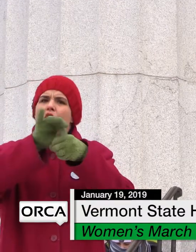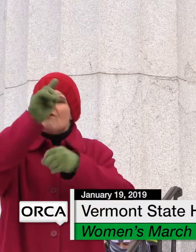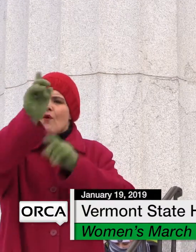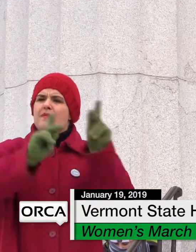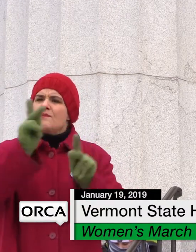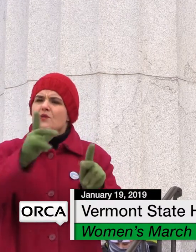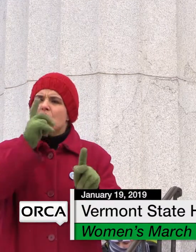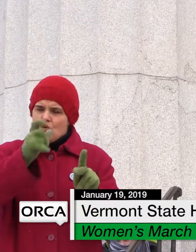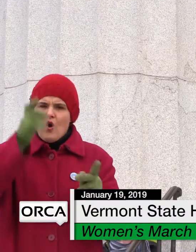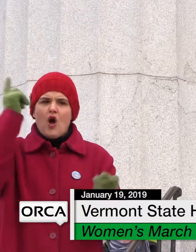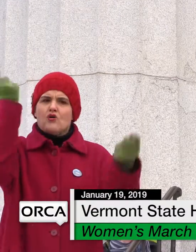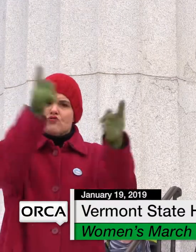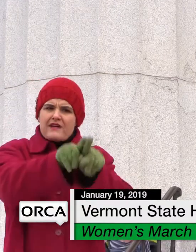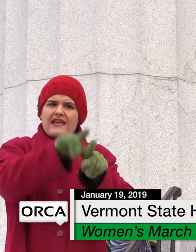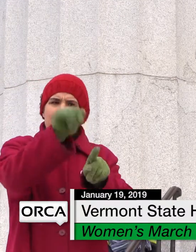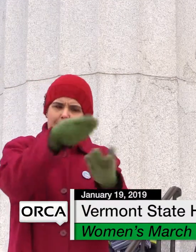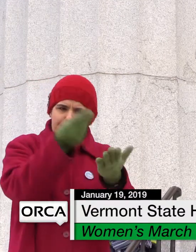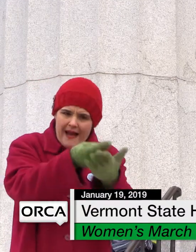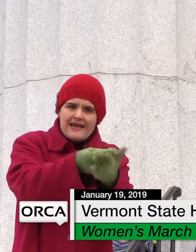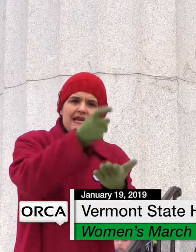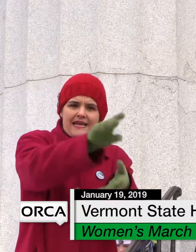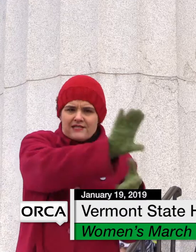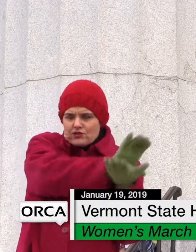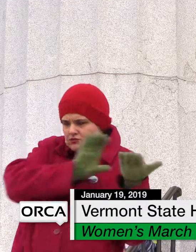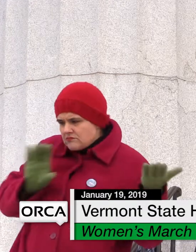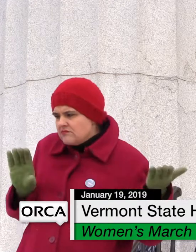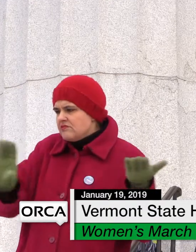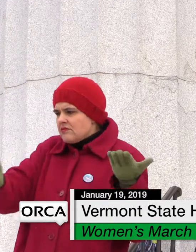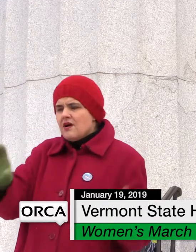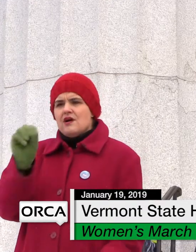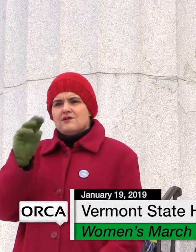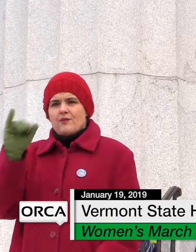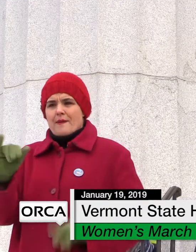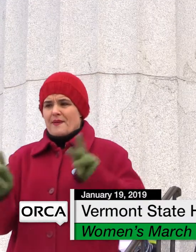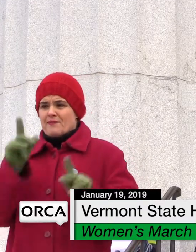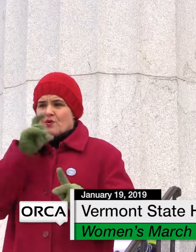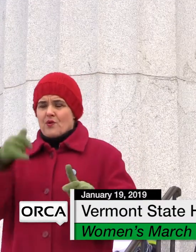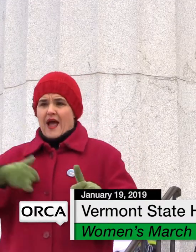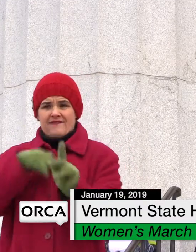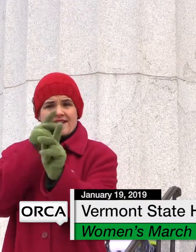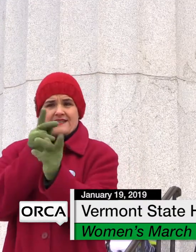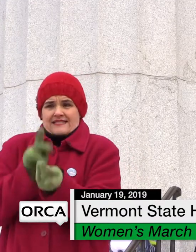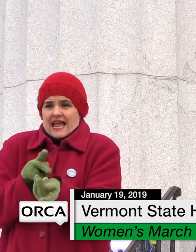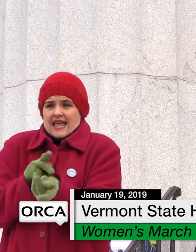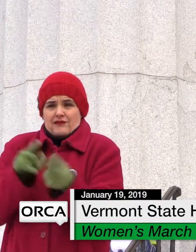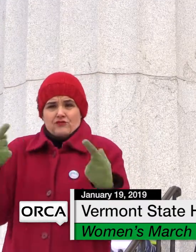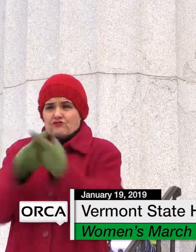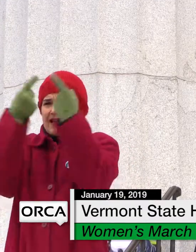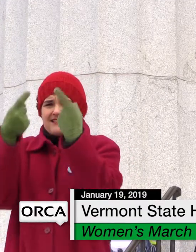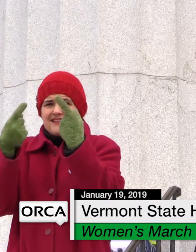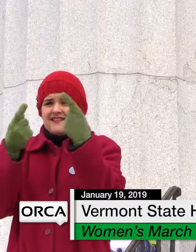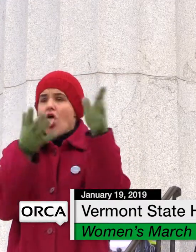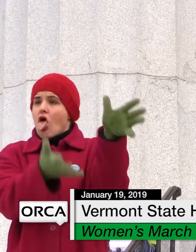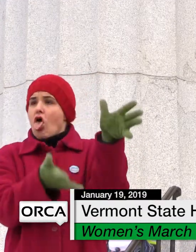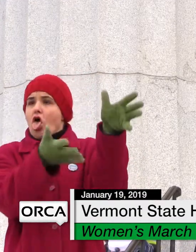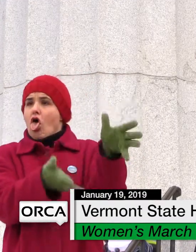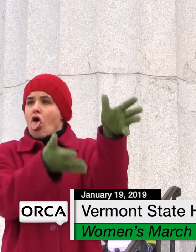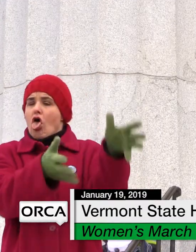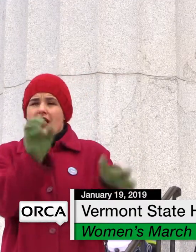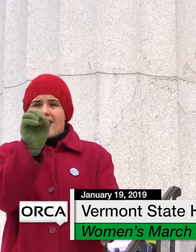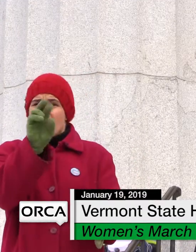make the necessary changes so nobody in a psychiatric crisis is left waiting for days in the emergency